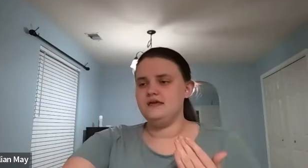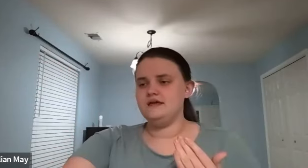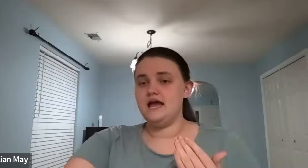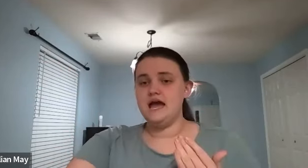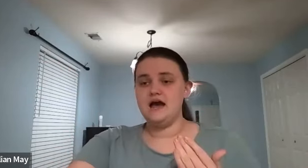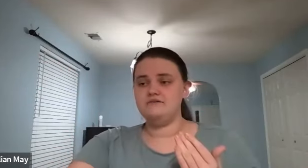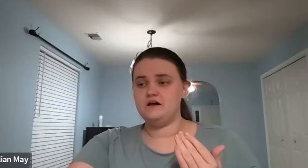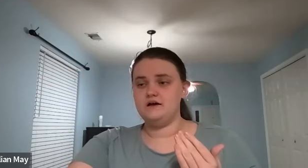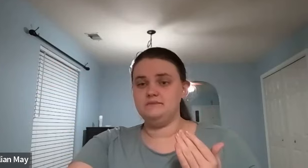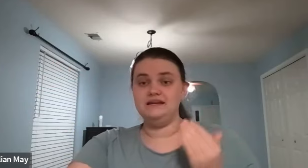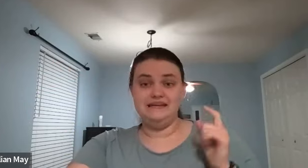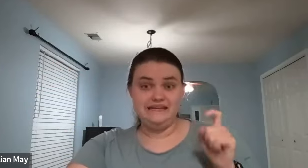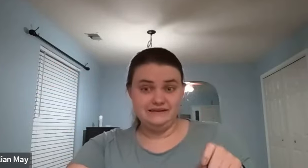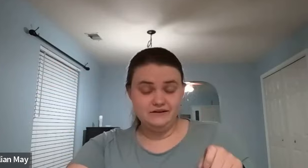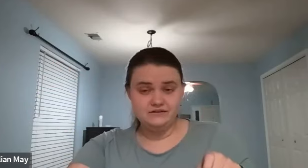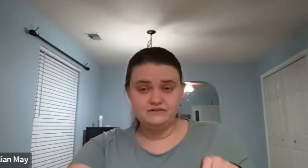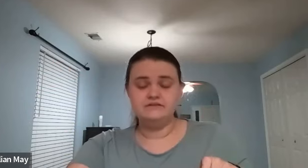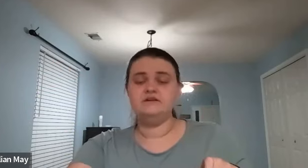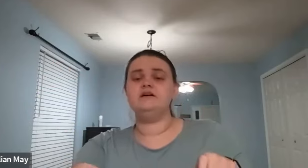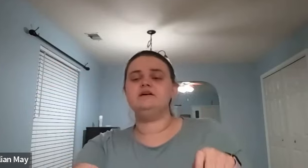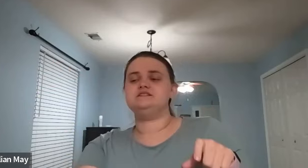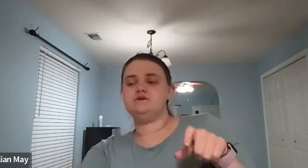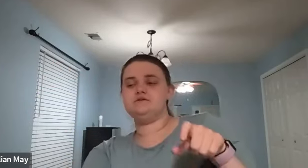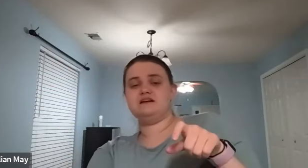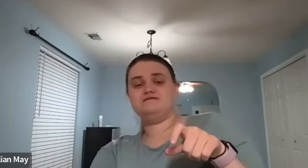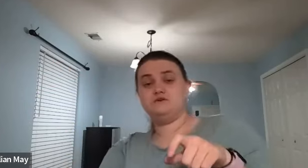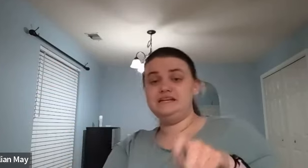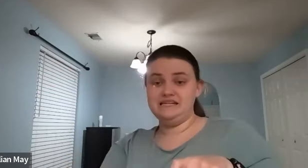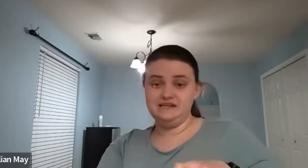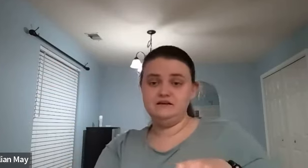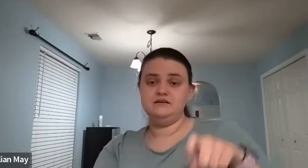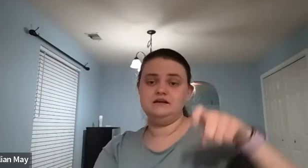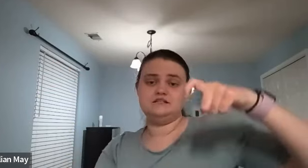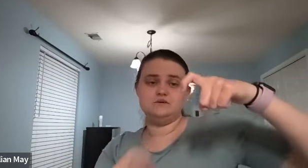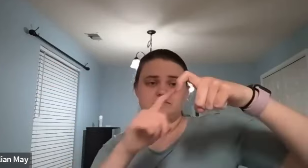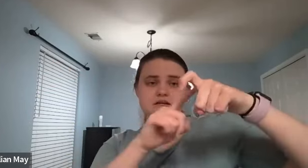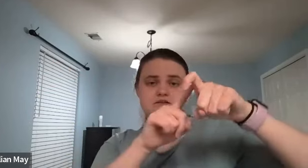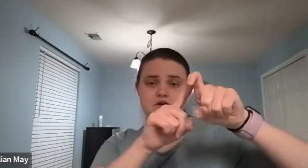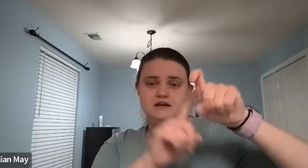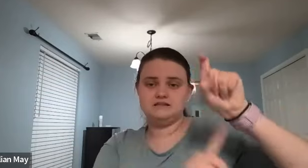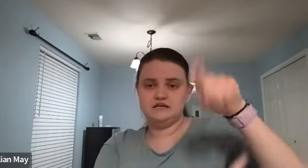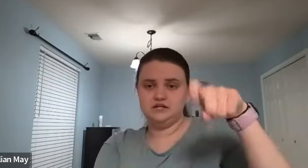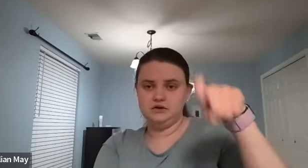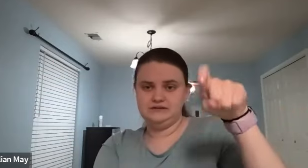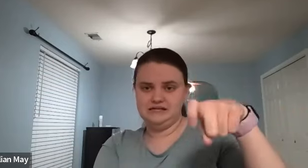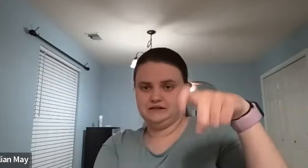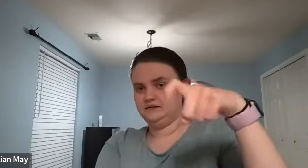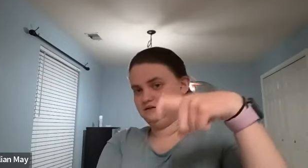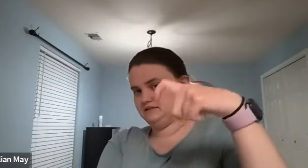Then I have need. So the sign for need is going to be your X, and you go need.